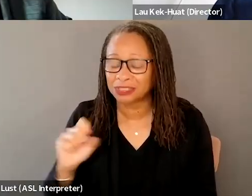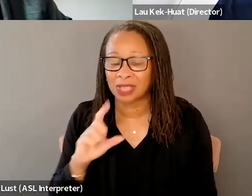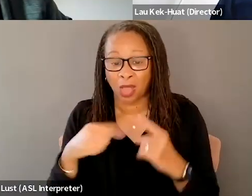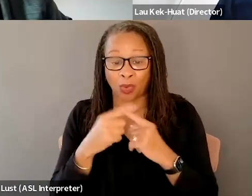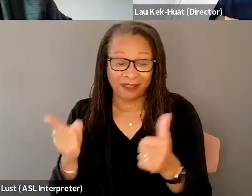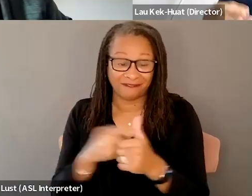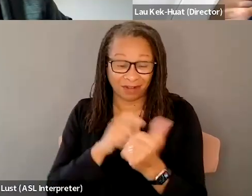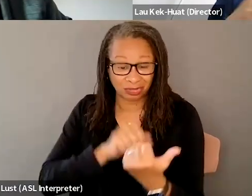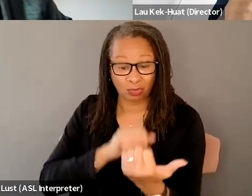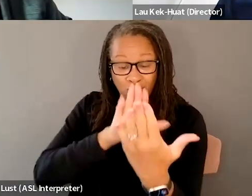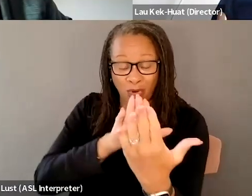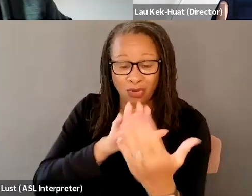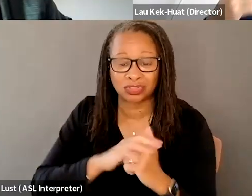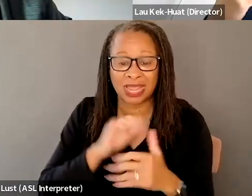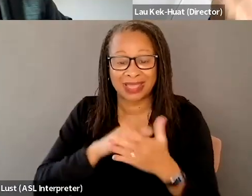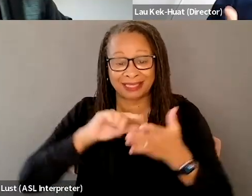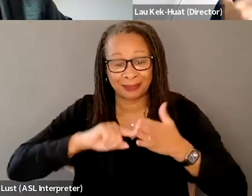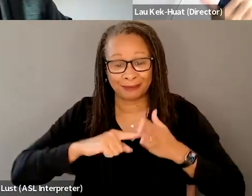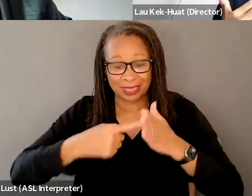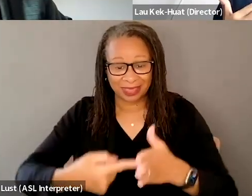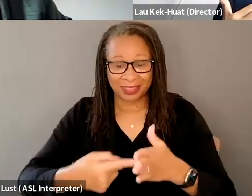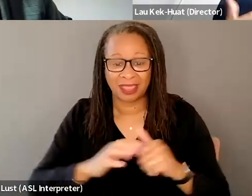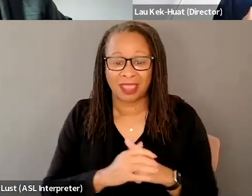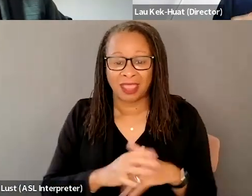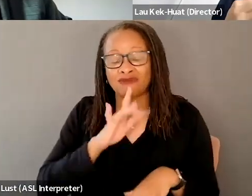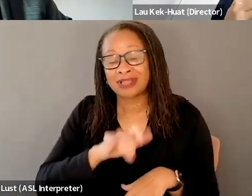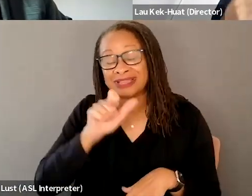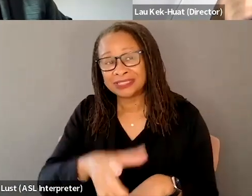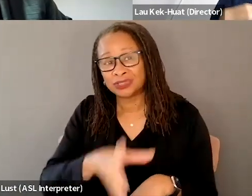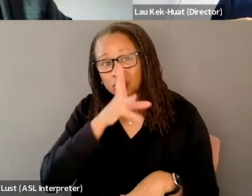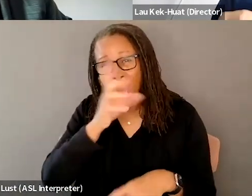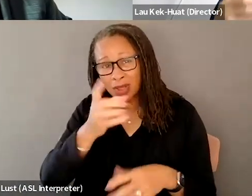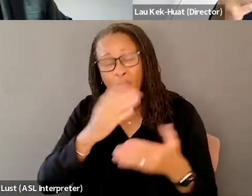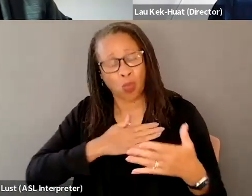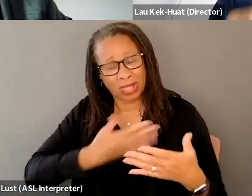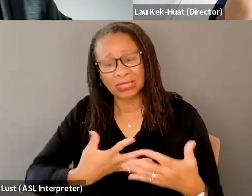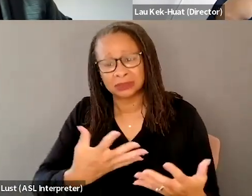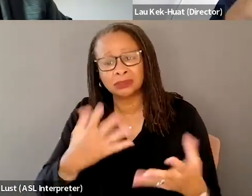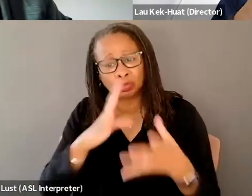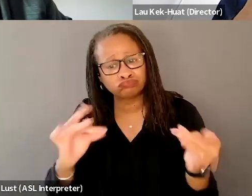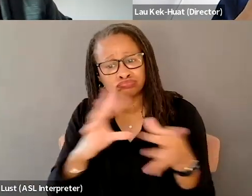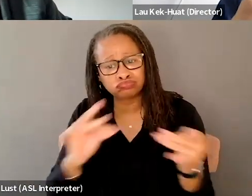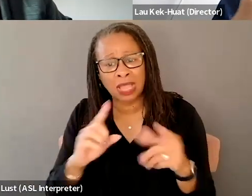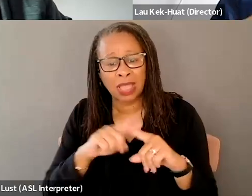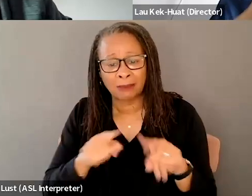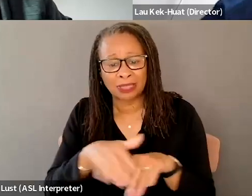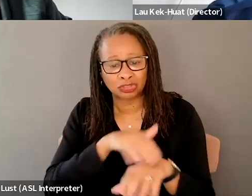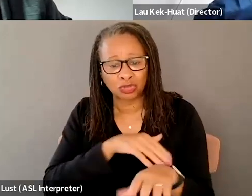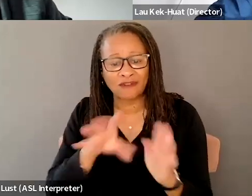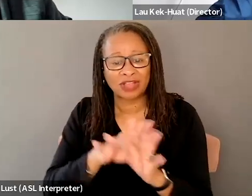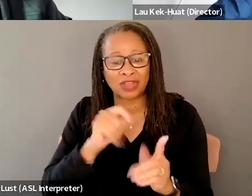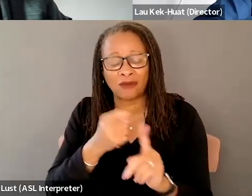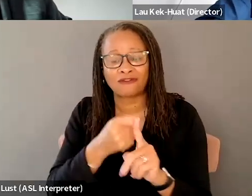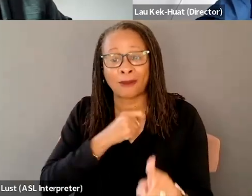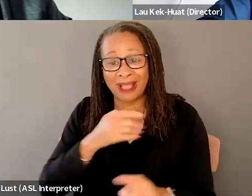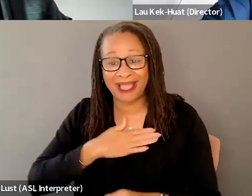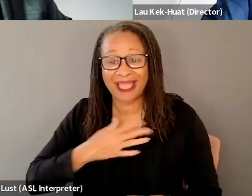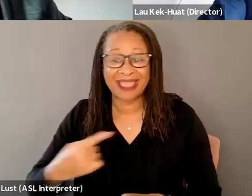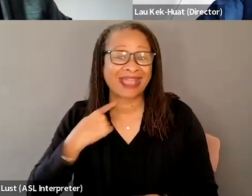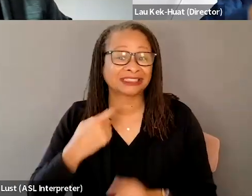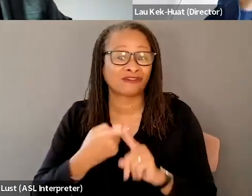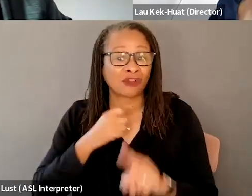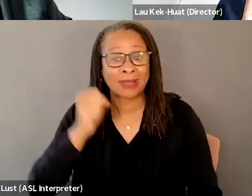approached them, in the beginning, they're willing to talk to me, but slowly they found out from my accents that I came from Southeast